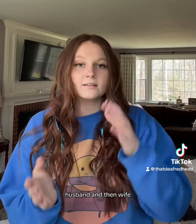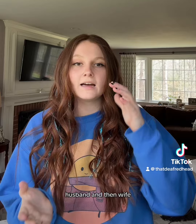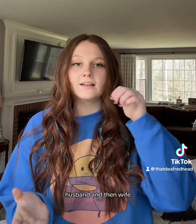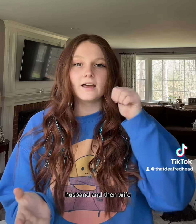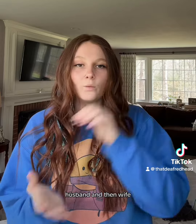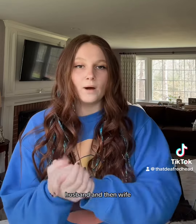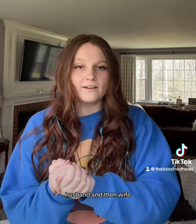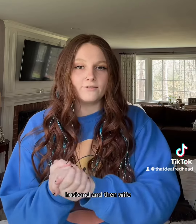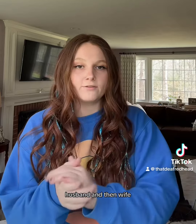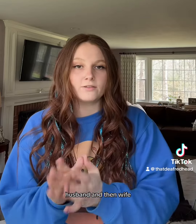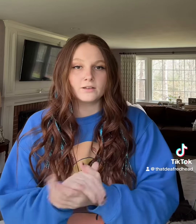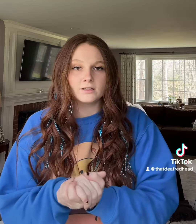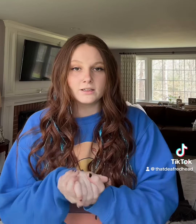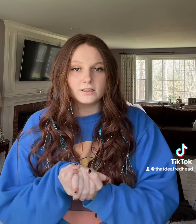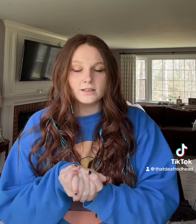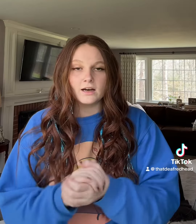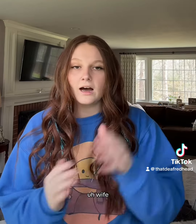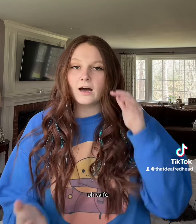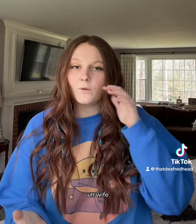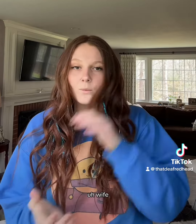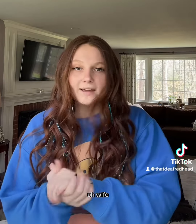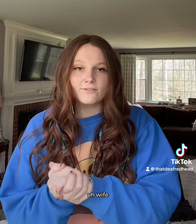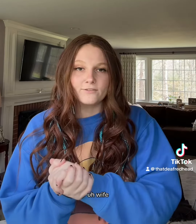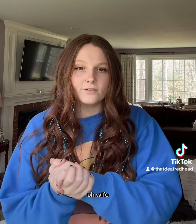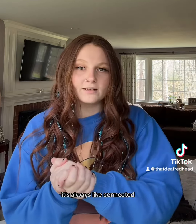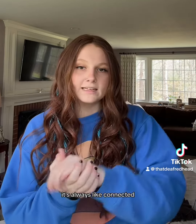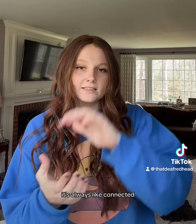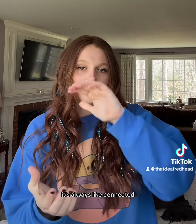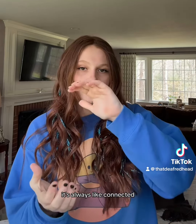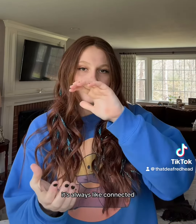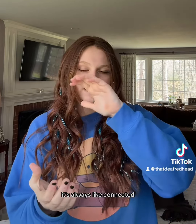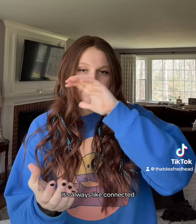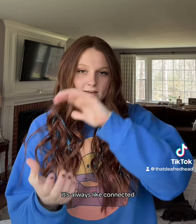and then wife, wife. It's always like